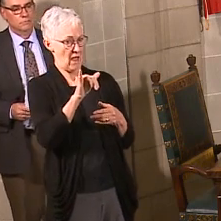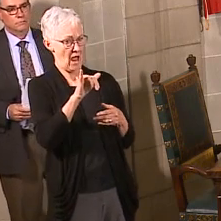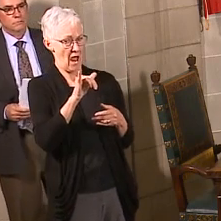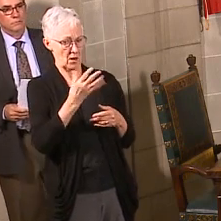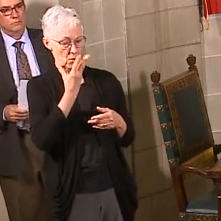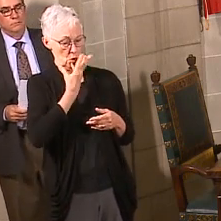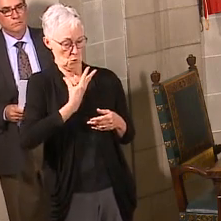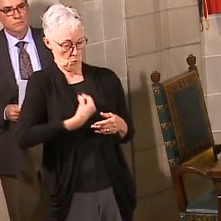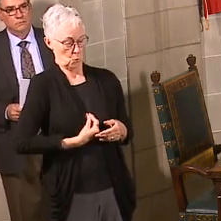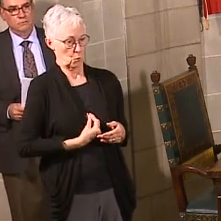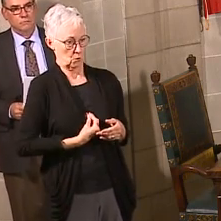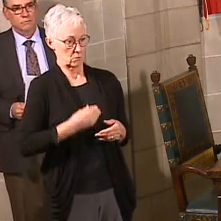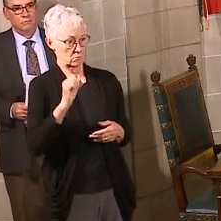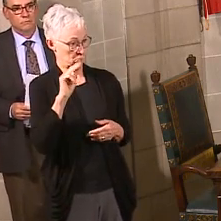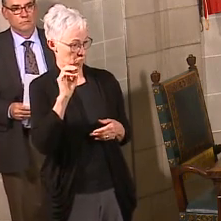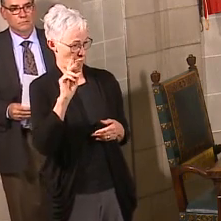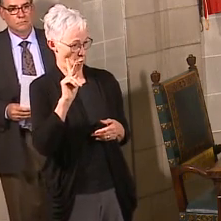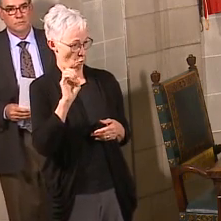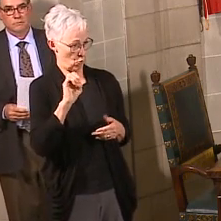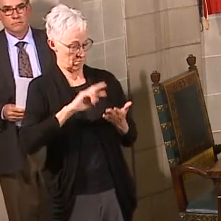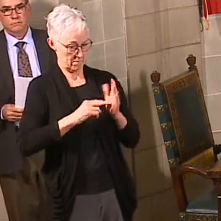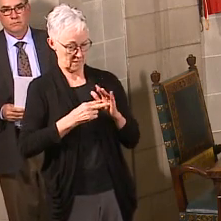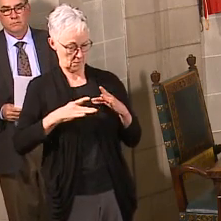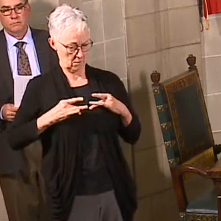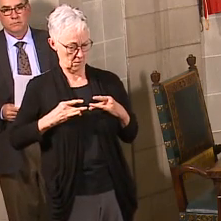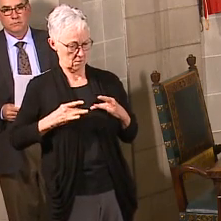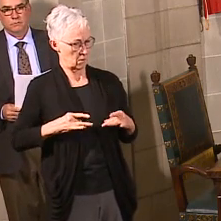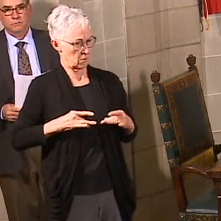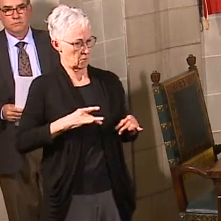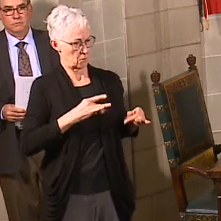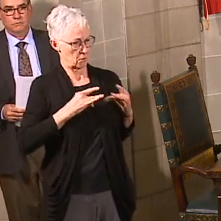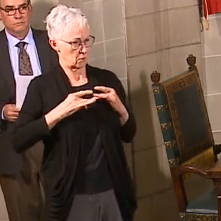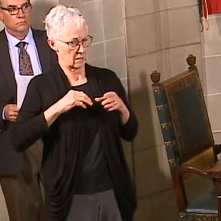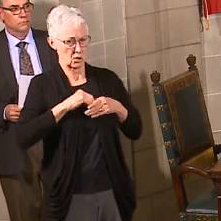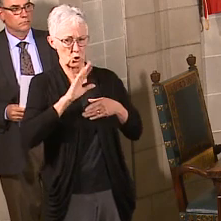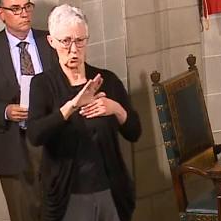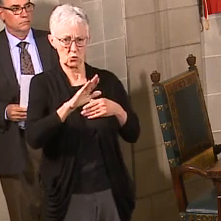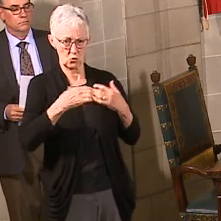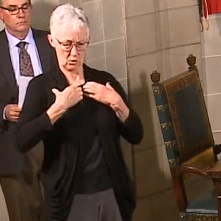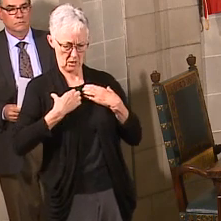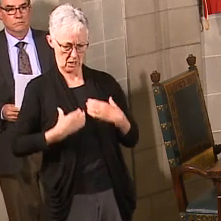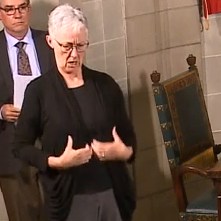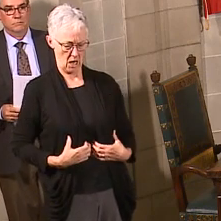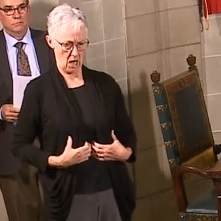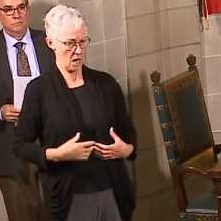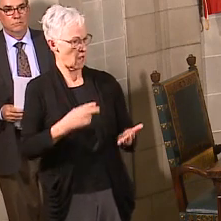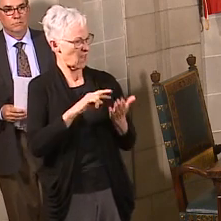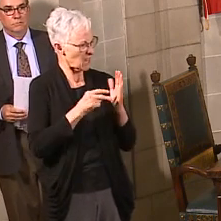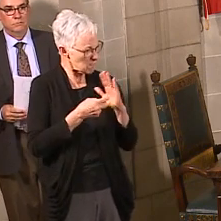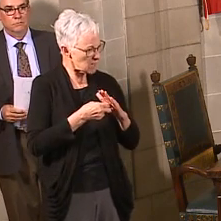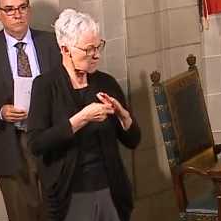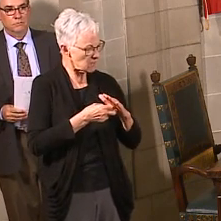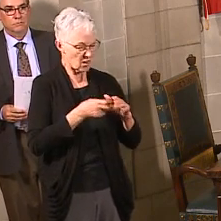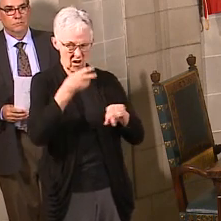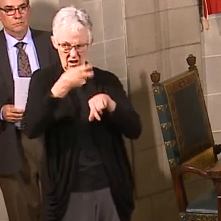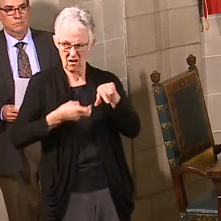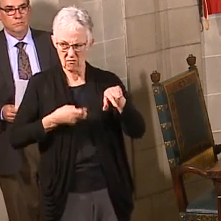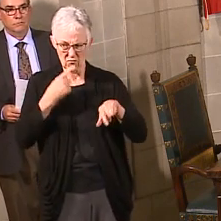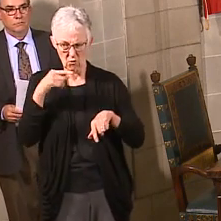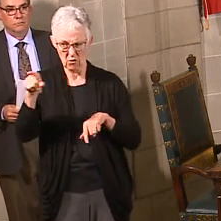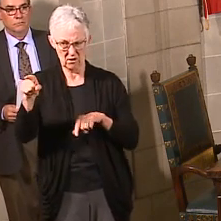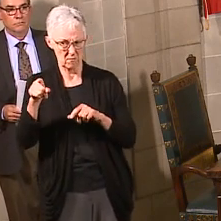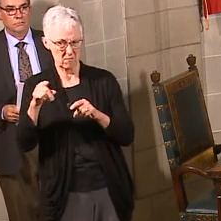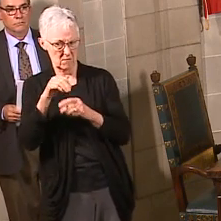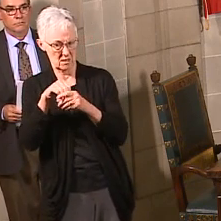and creates inflammation. What this does is it complicates a healthcare provider's ability to diagnose you if you've got coronavirus, and it complicates